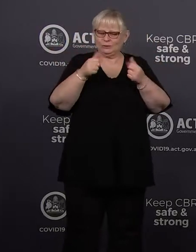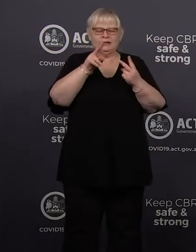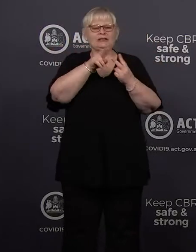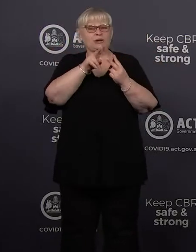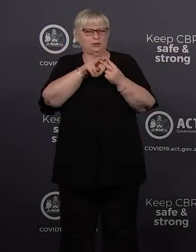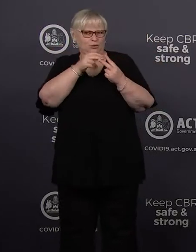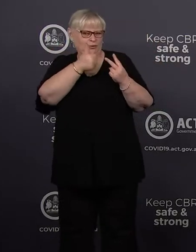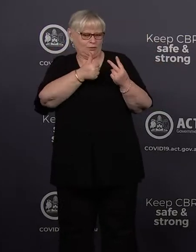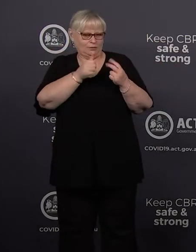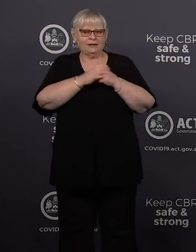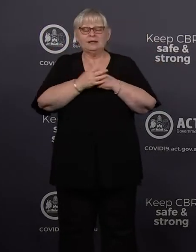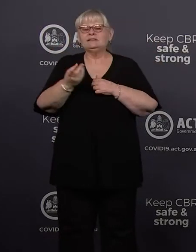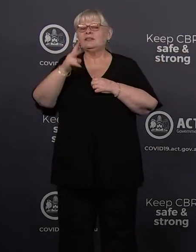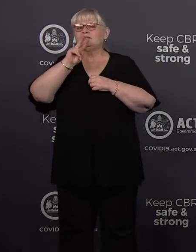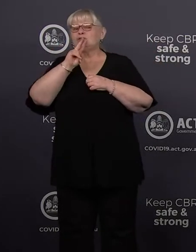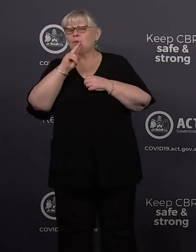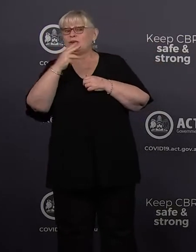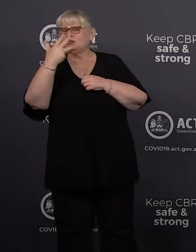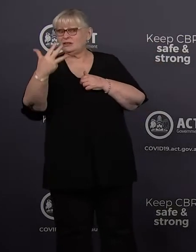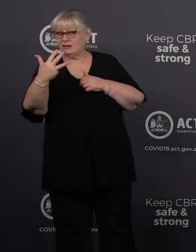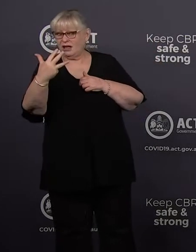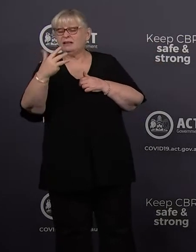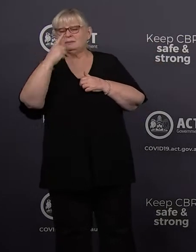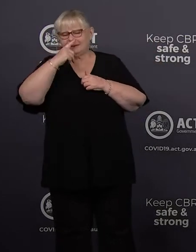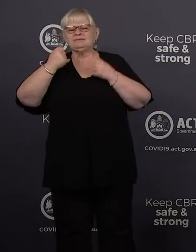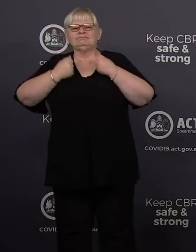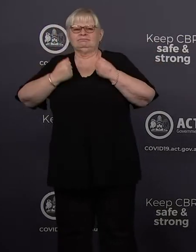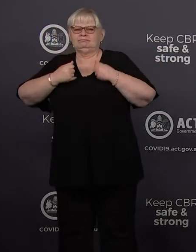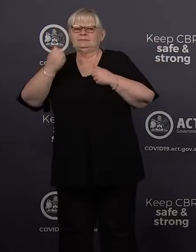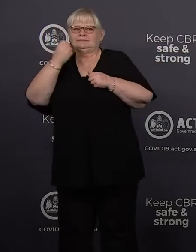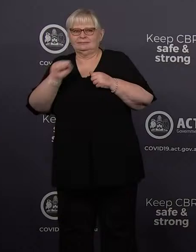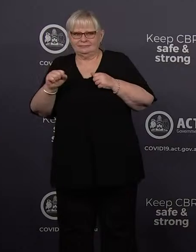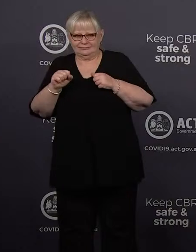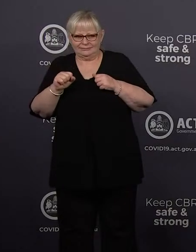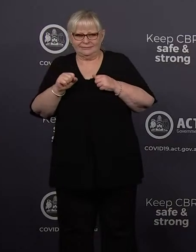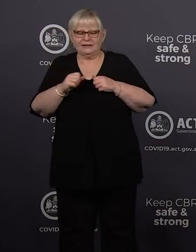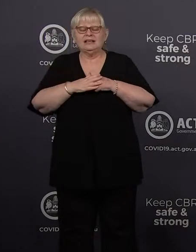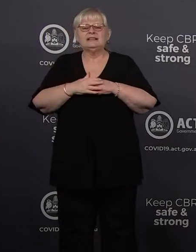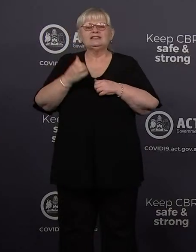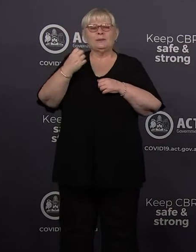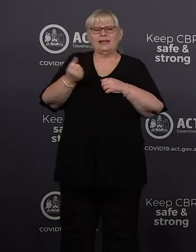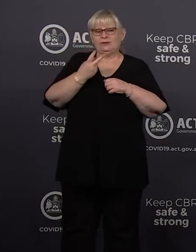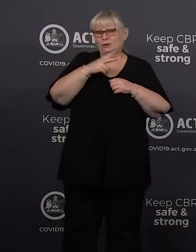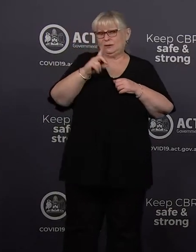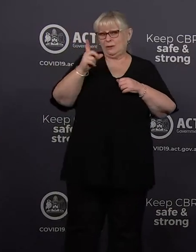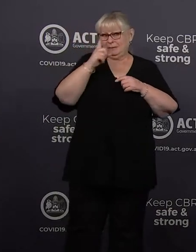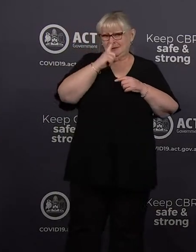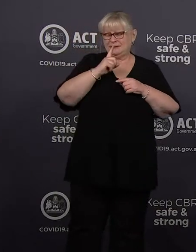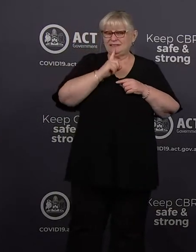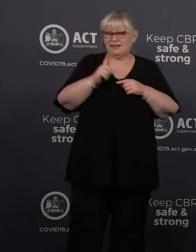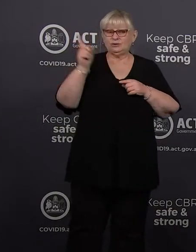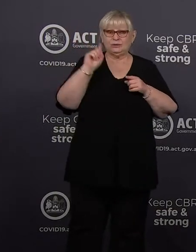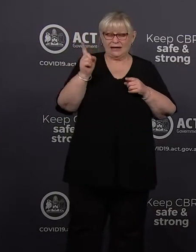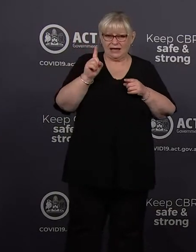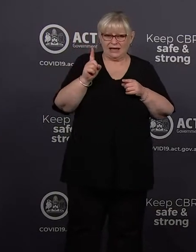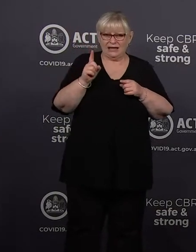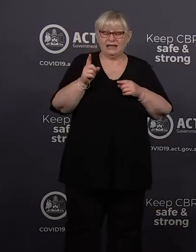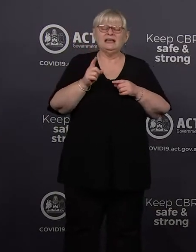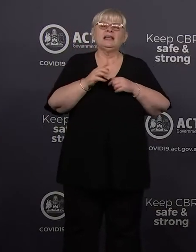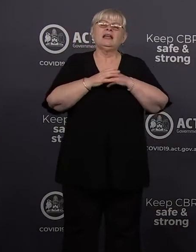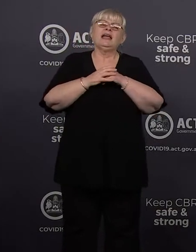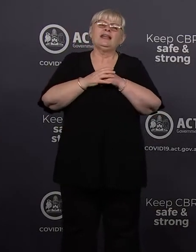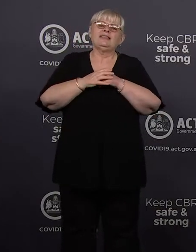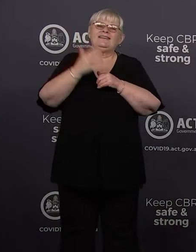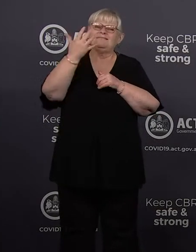with 209 current active cases. So of the new cases today, I'll also confirm out of the